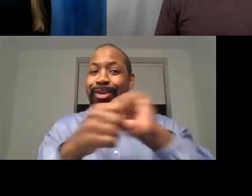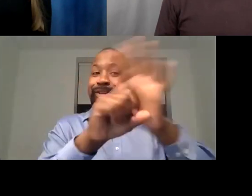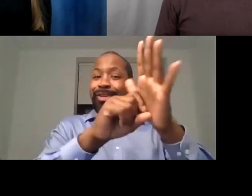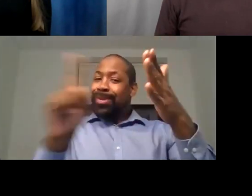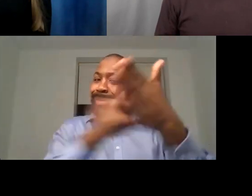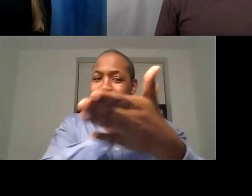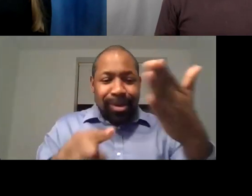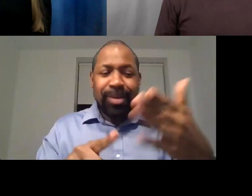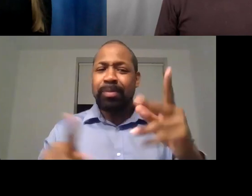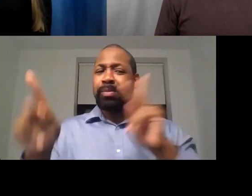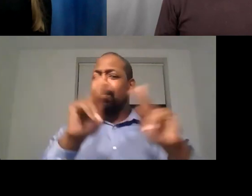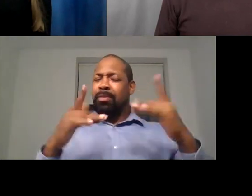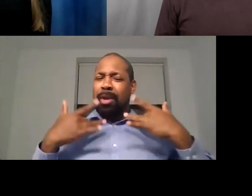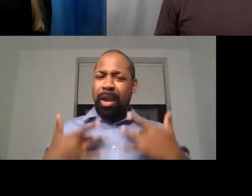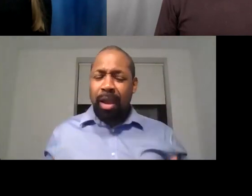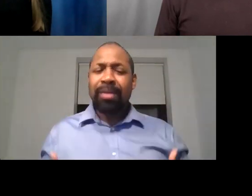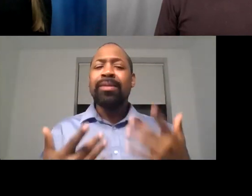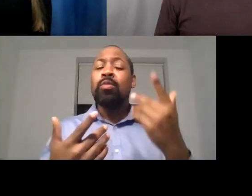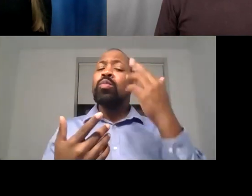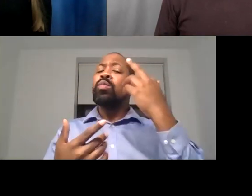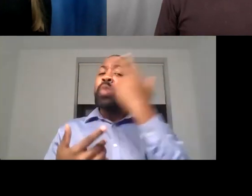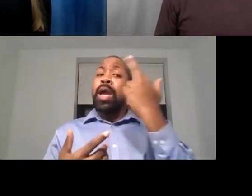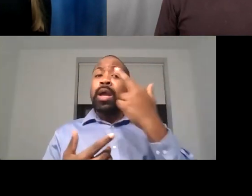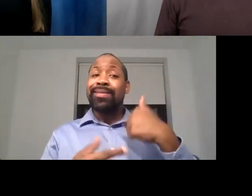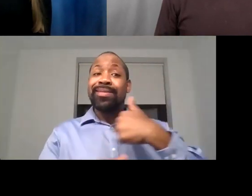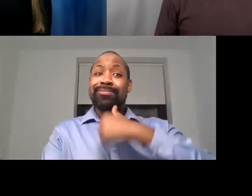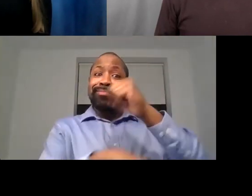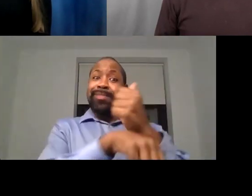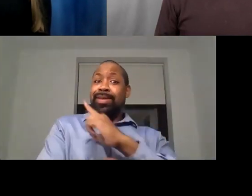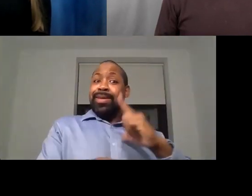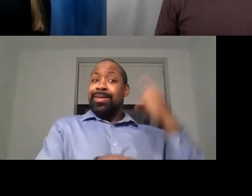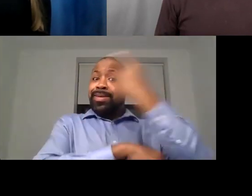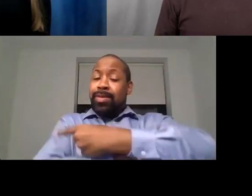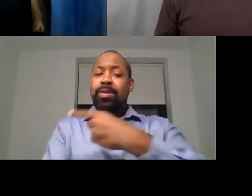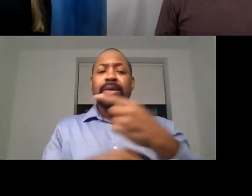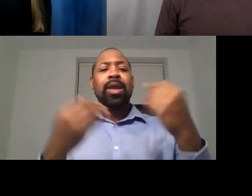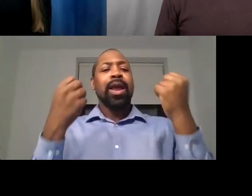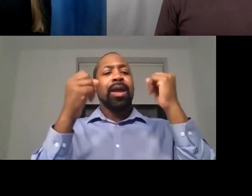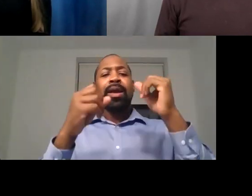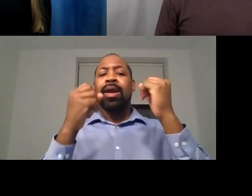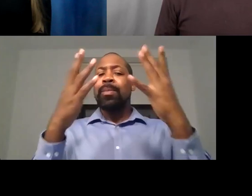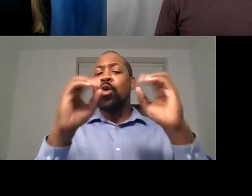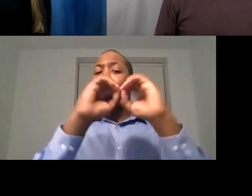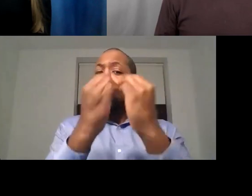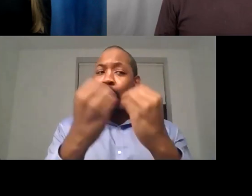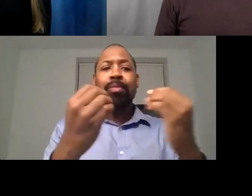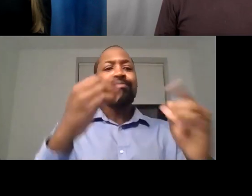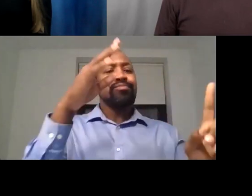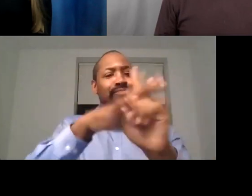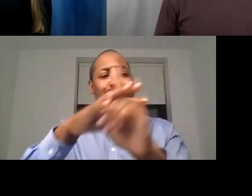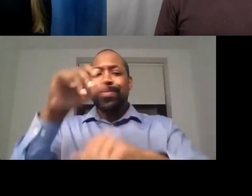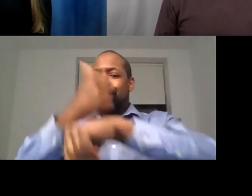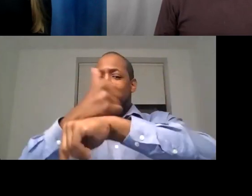had a legislative day, but then of course it had to be canceled because of COVID, which was a real disappointment. So the legislative